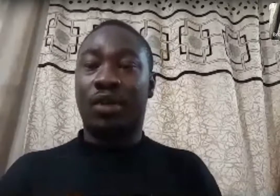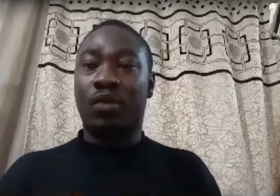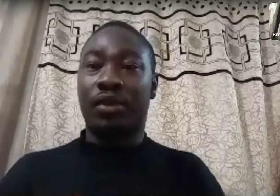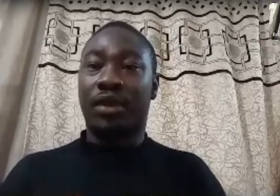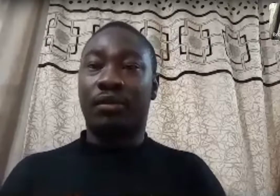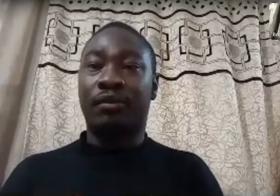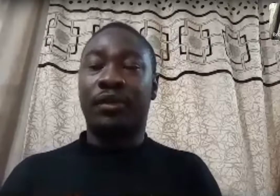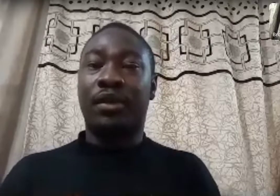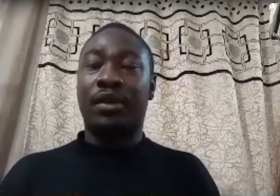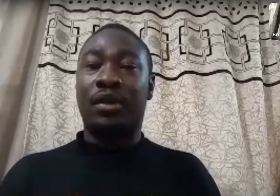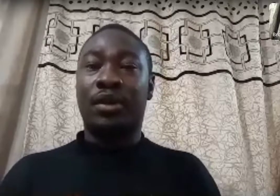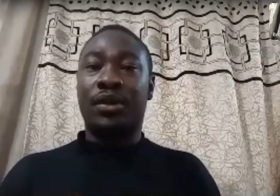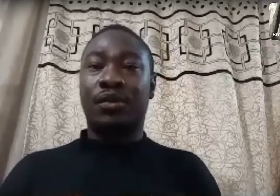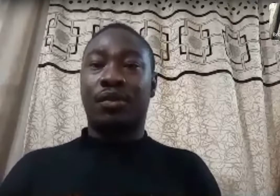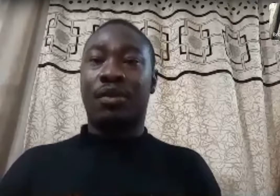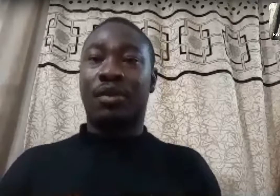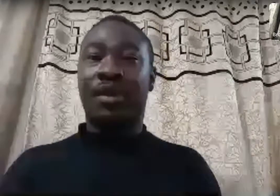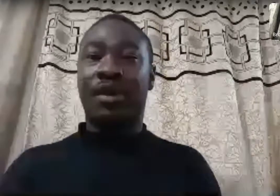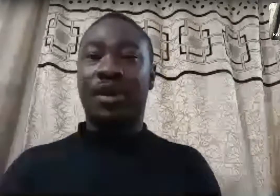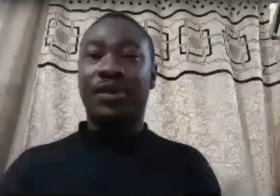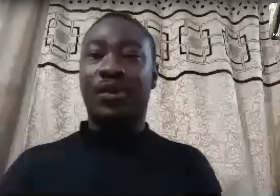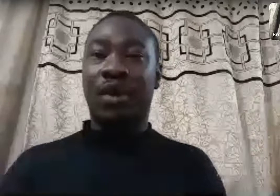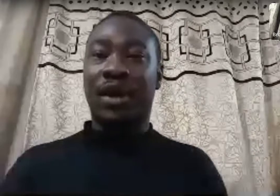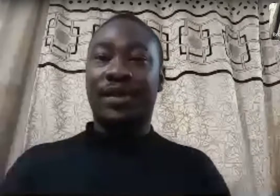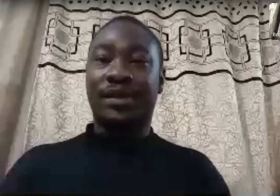So let's go, class. 1,